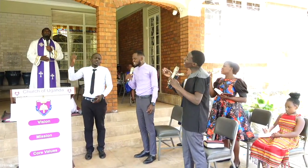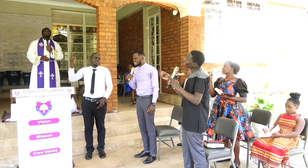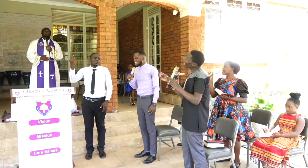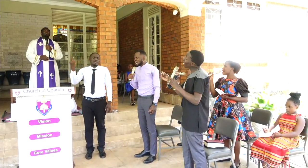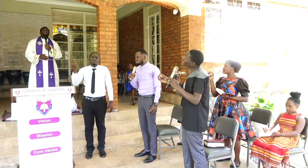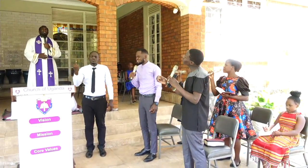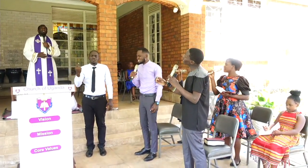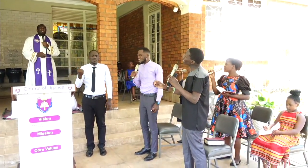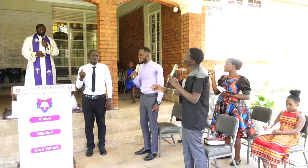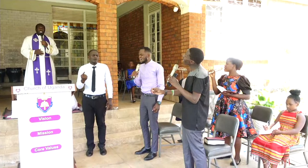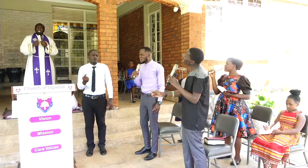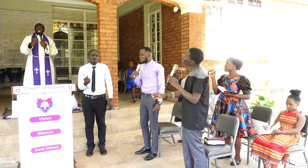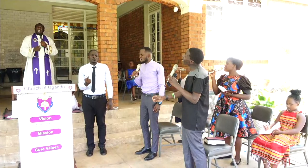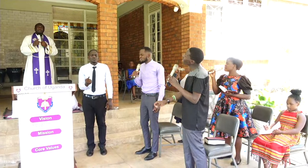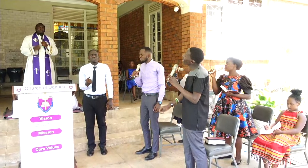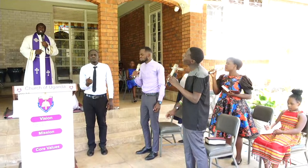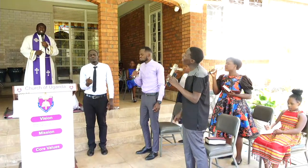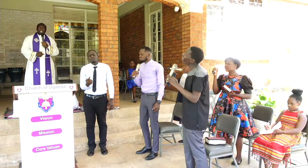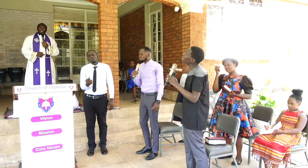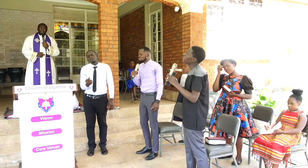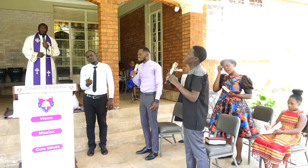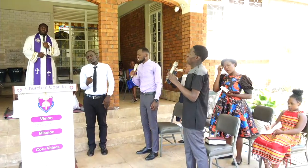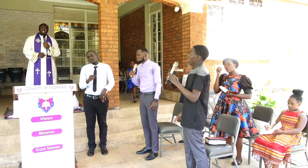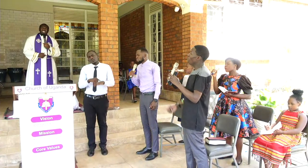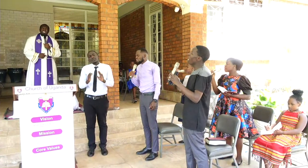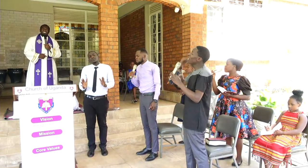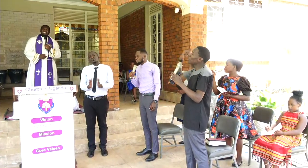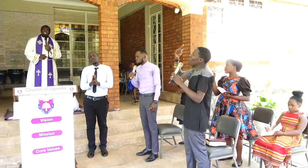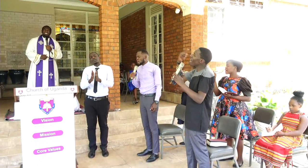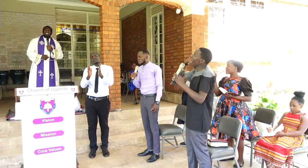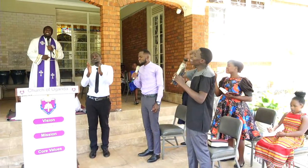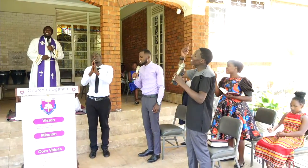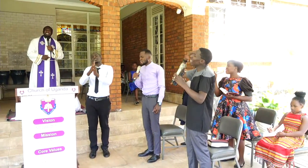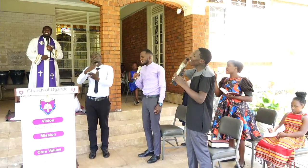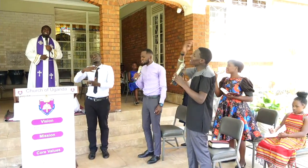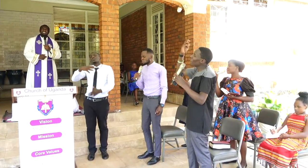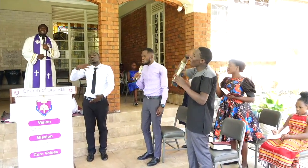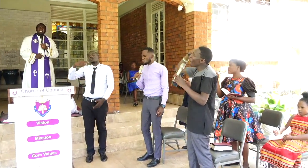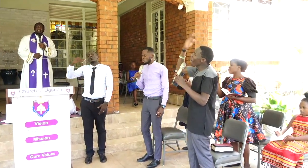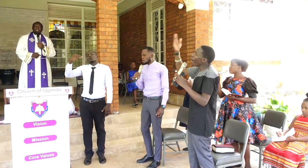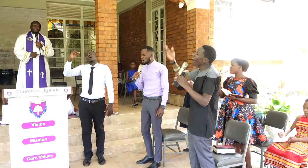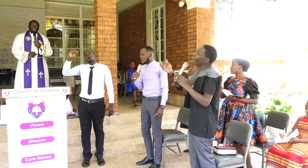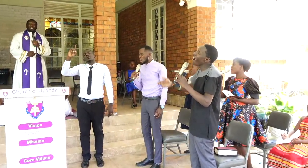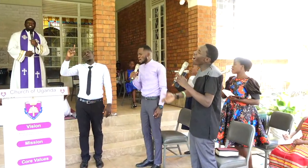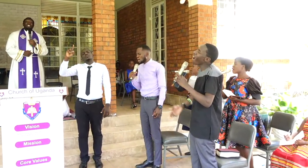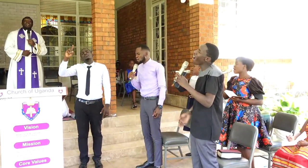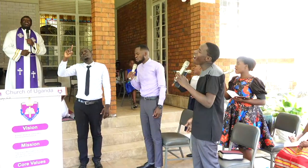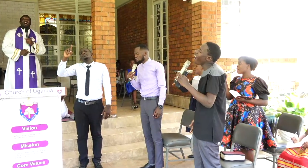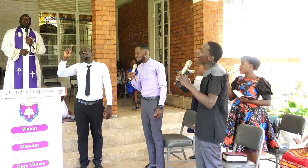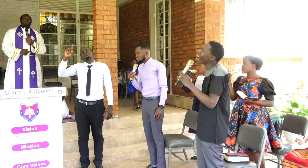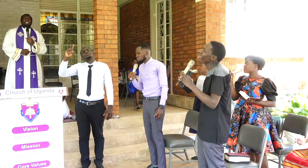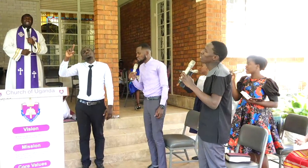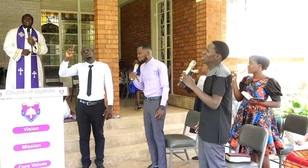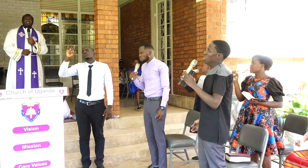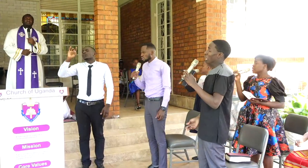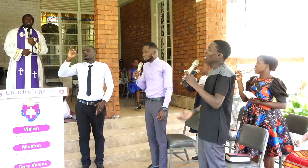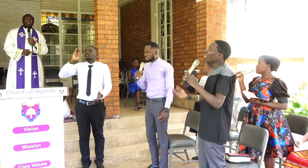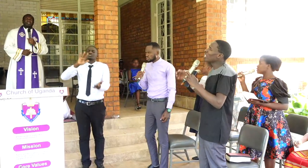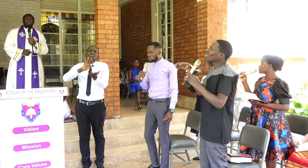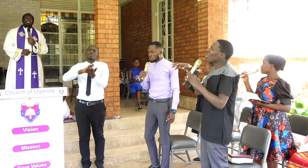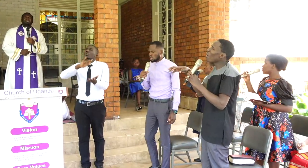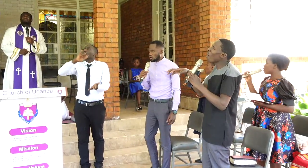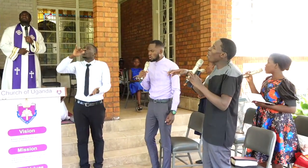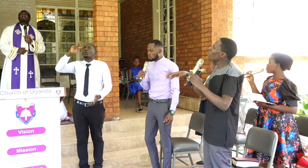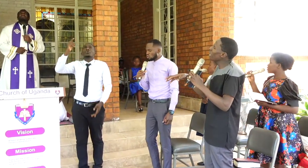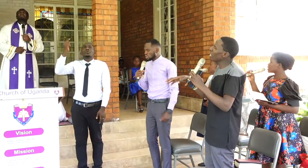glory comes down. In every nation, when the praises go up, His glory comes.